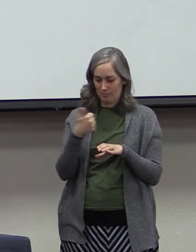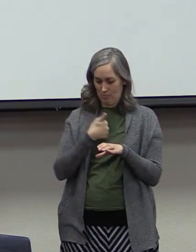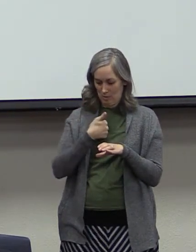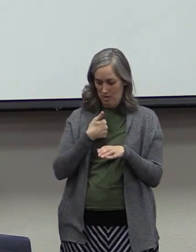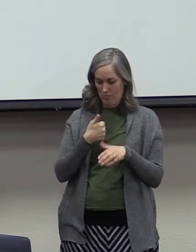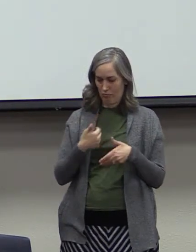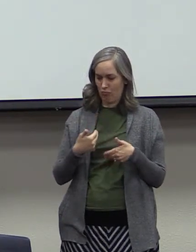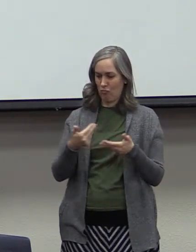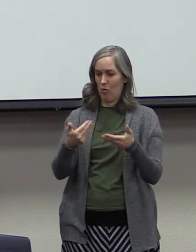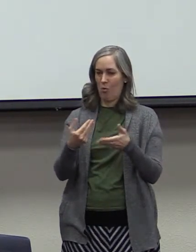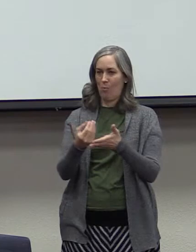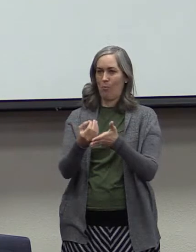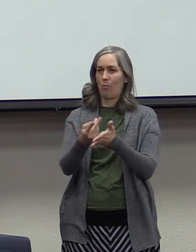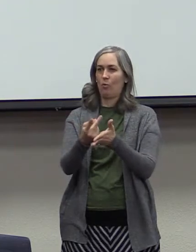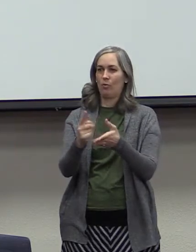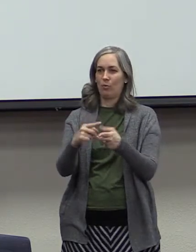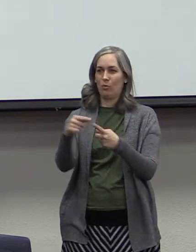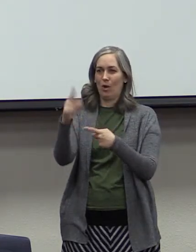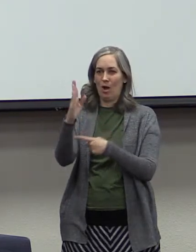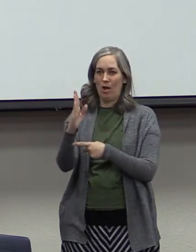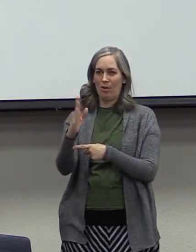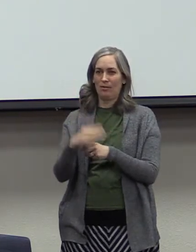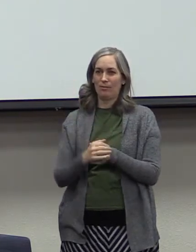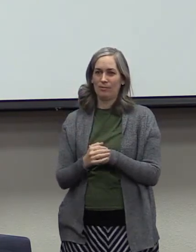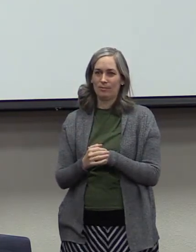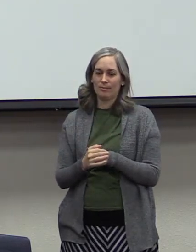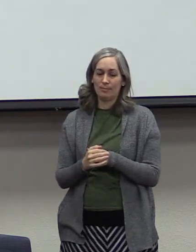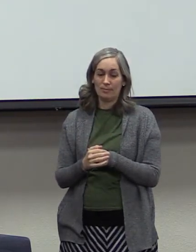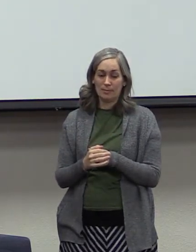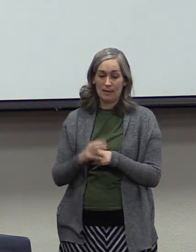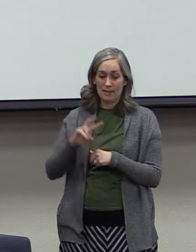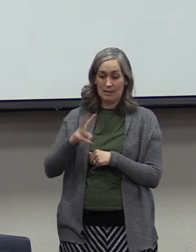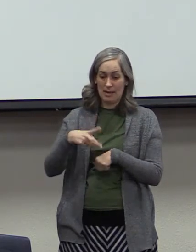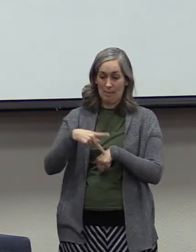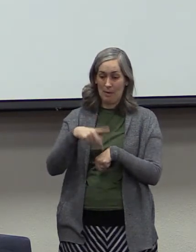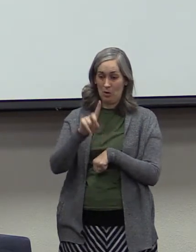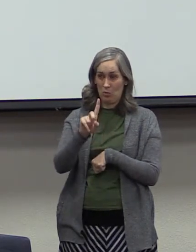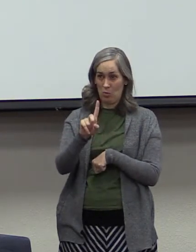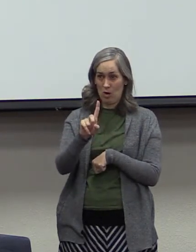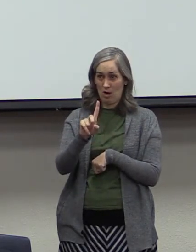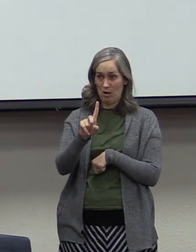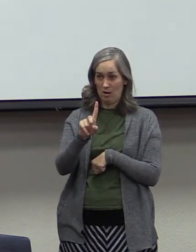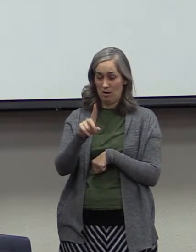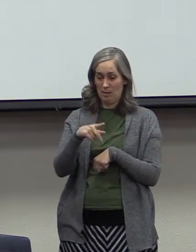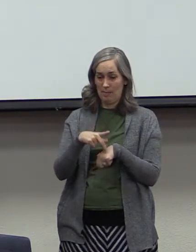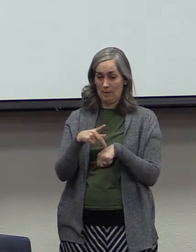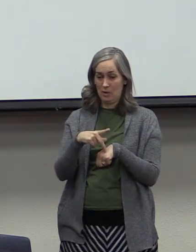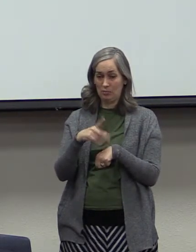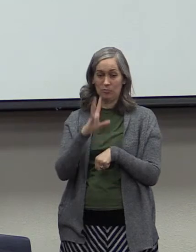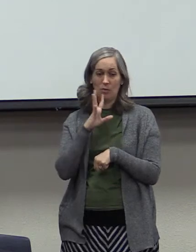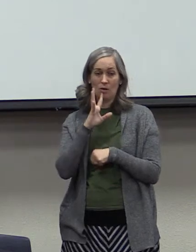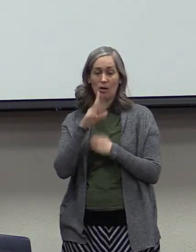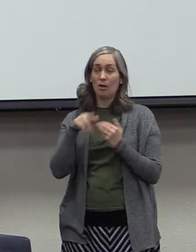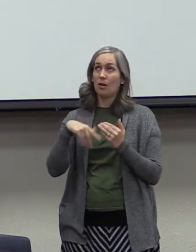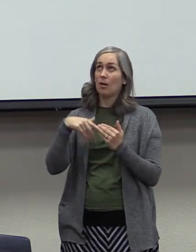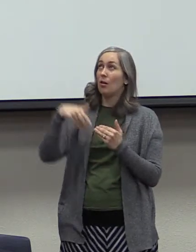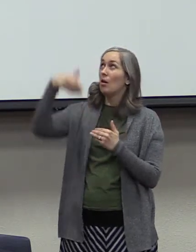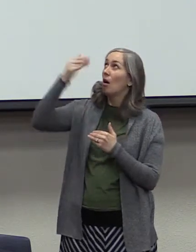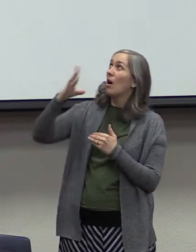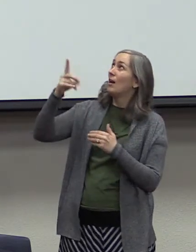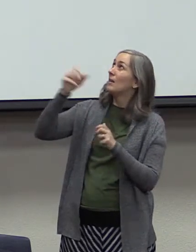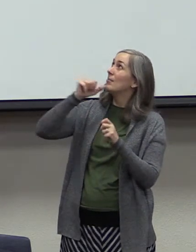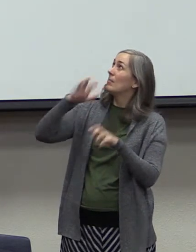God. In 2 Peter chapter 1, as Peter begins talking about how God has blessed us in so many